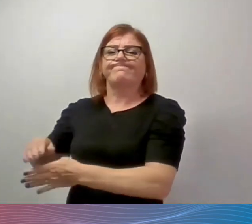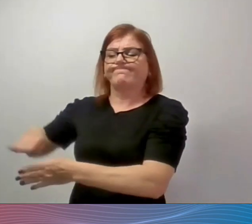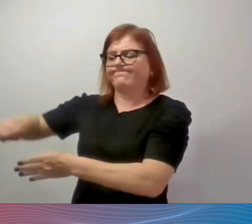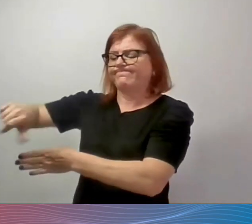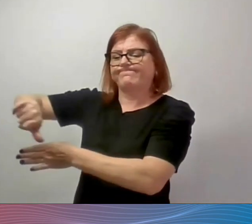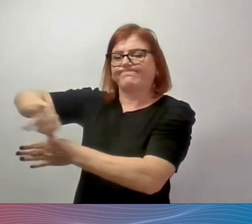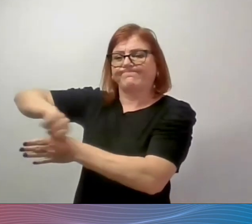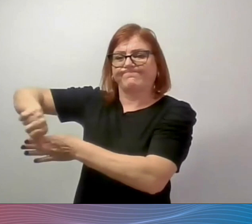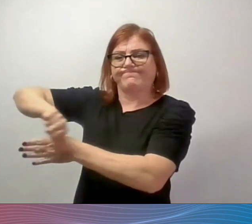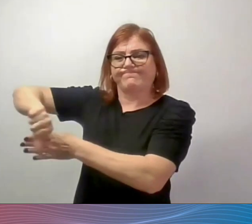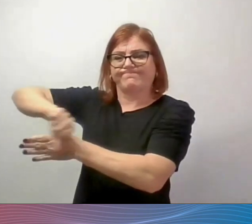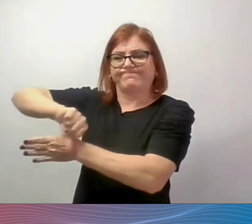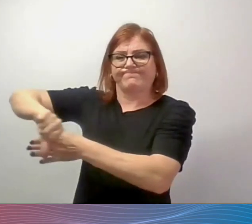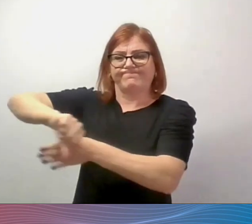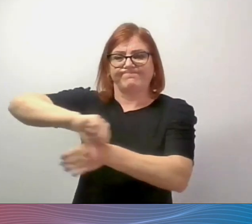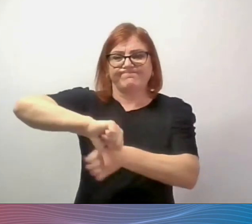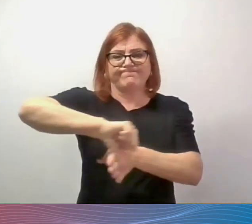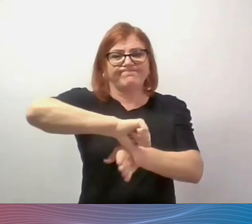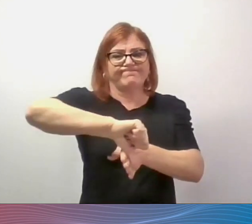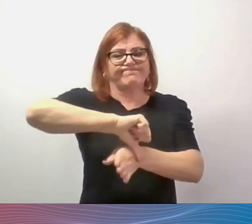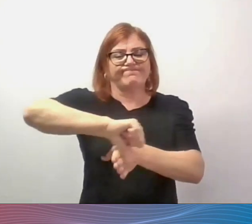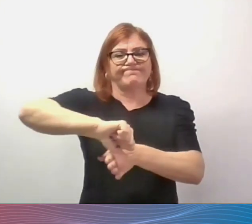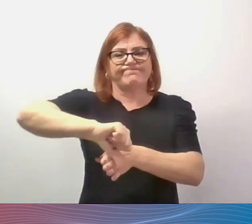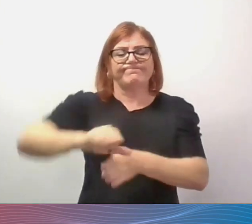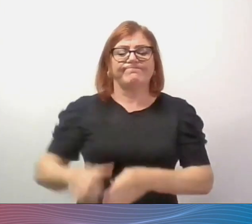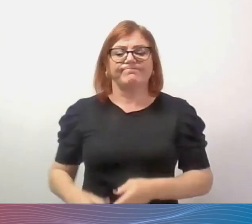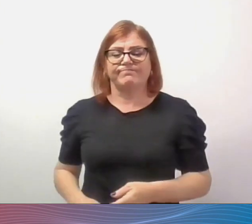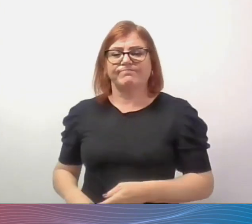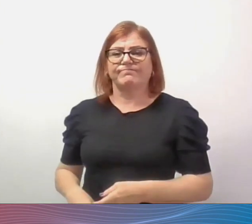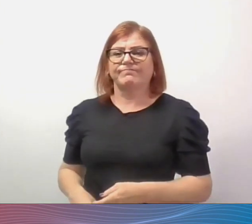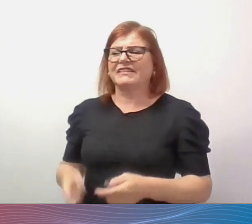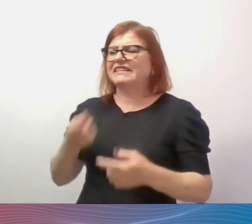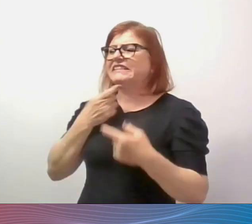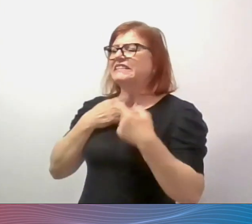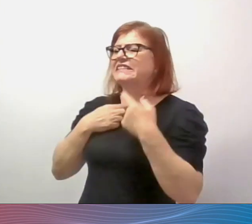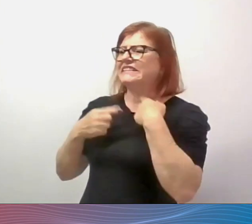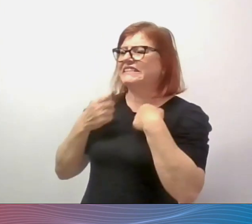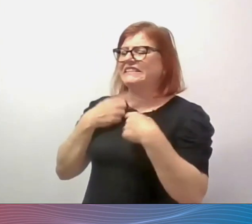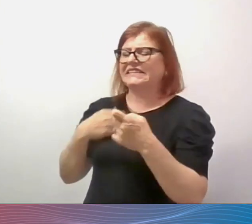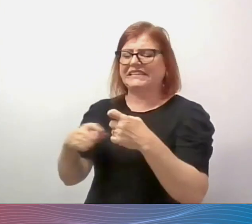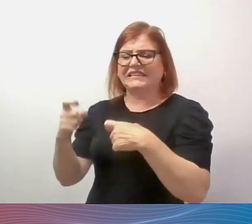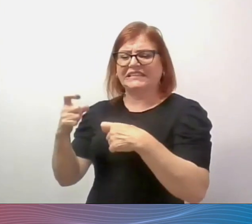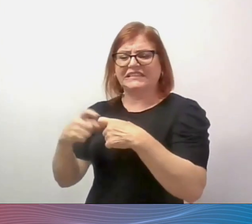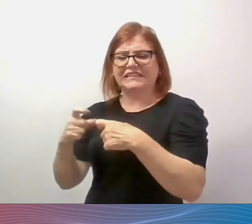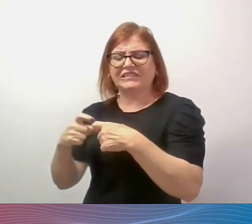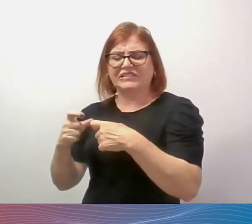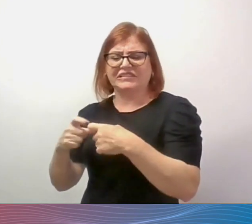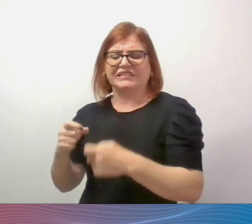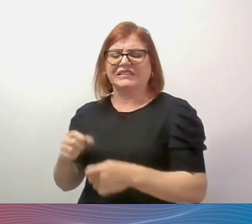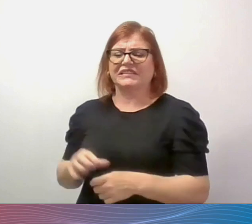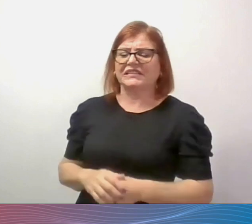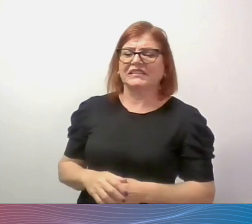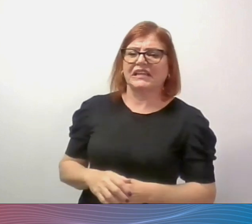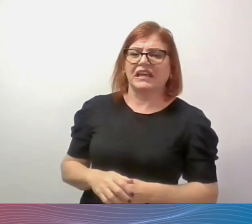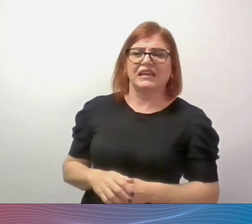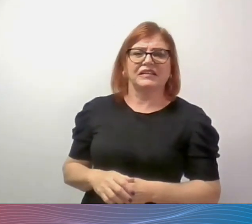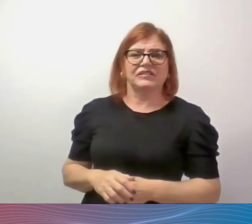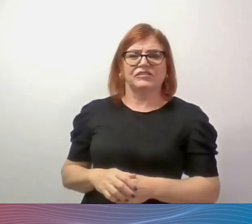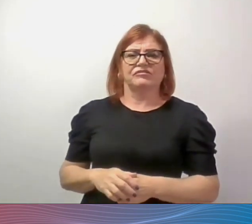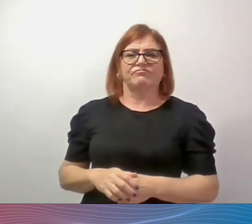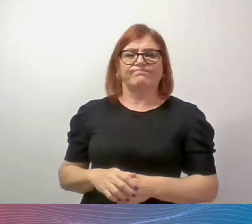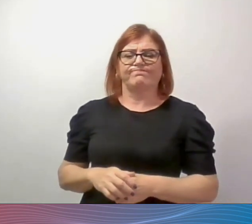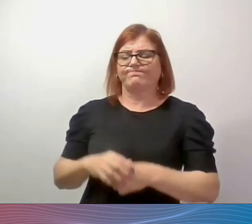tempo mantém a flor da pele desejo sexual, impureza. É ou não é? And at all times it keeps